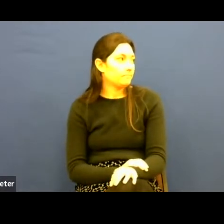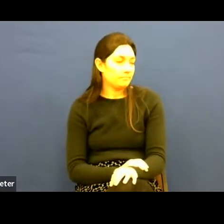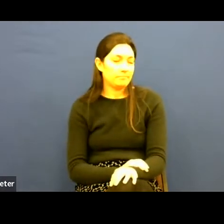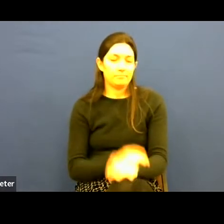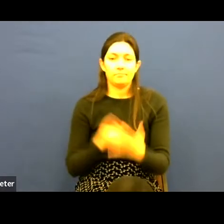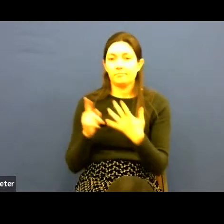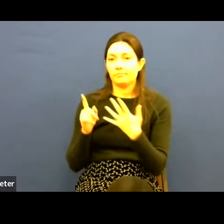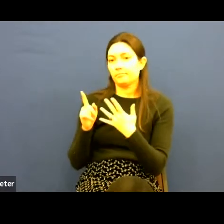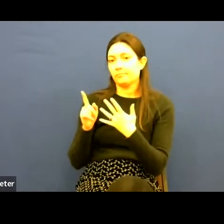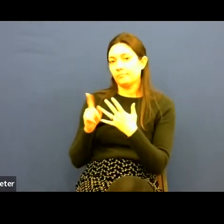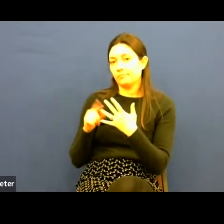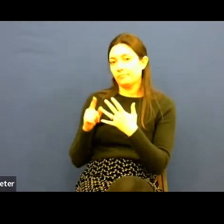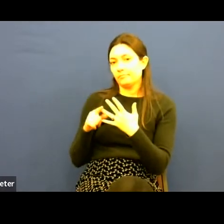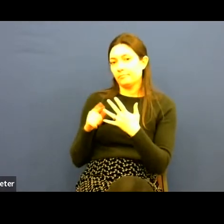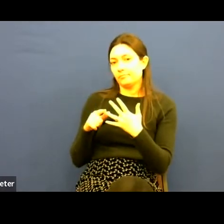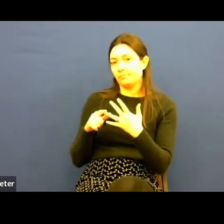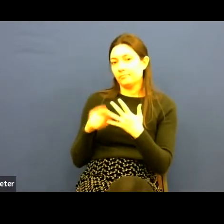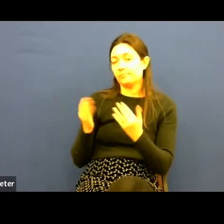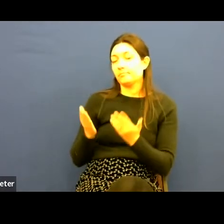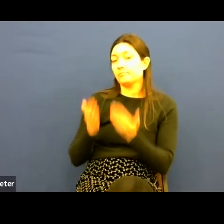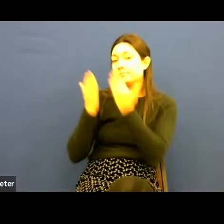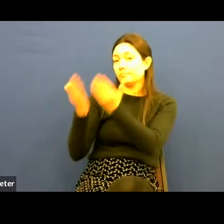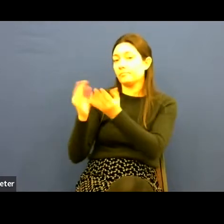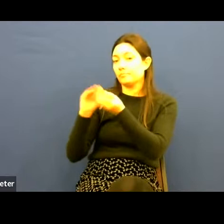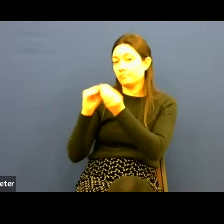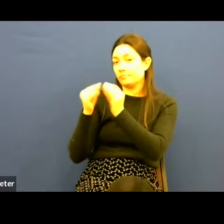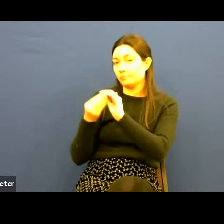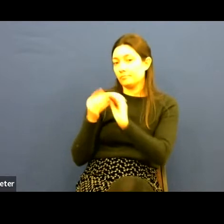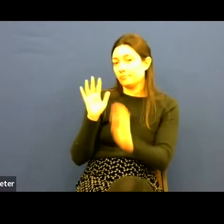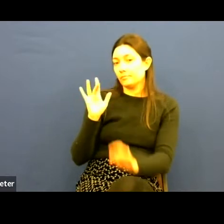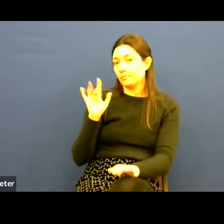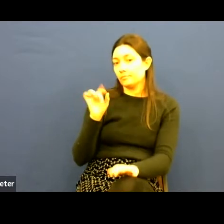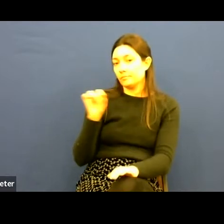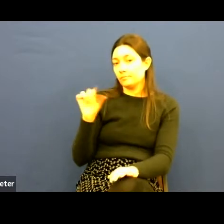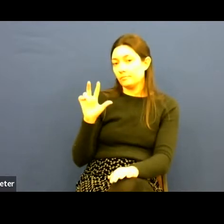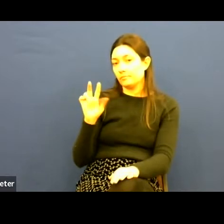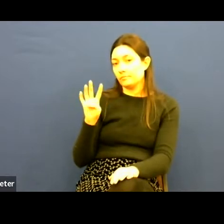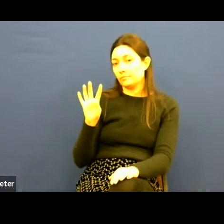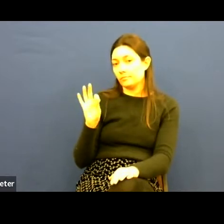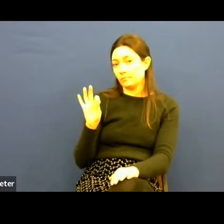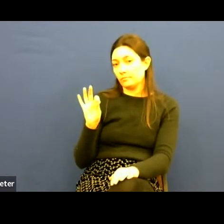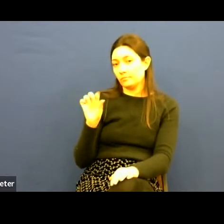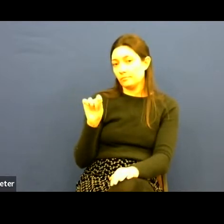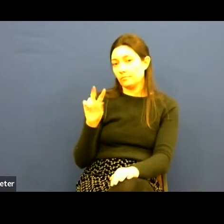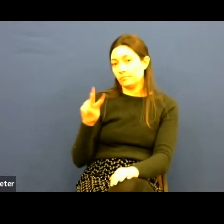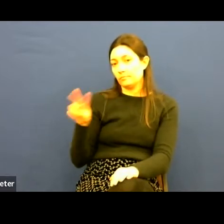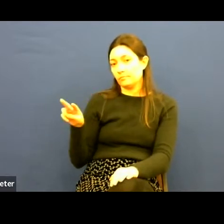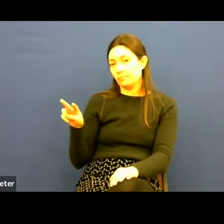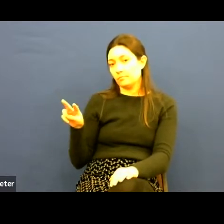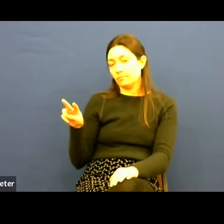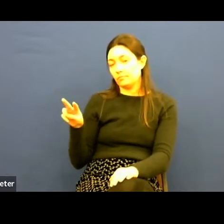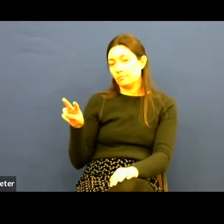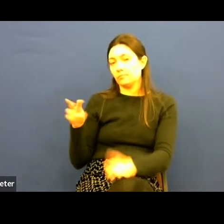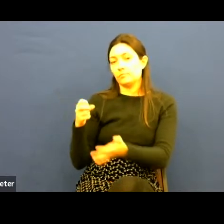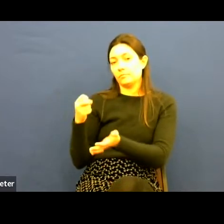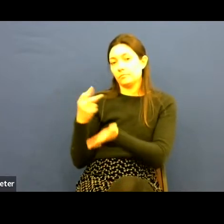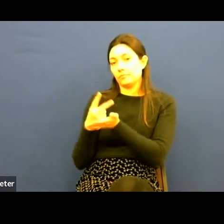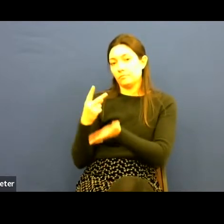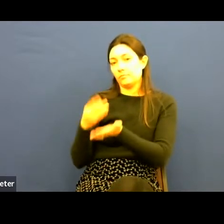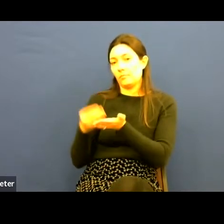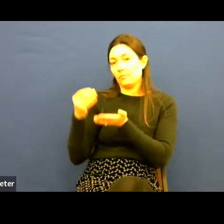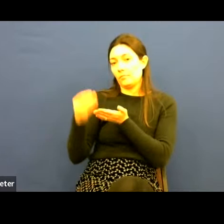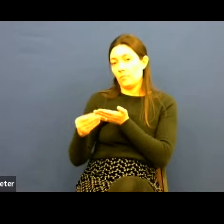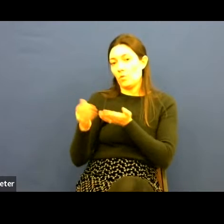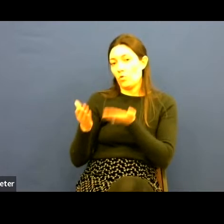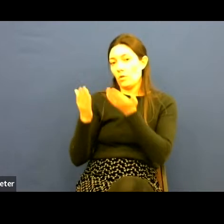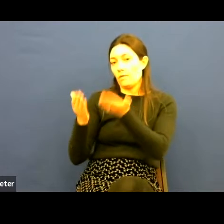Mr. Supervisor, fellow town board members, I have resolution 25-349, 2022 to authorize a purchase